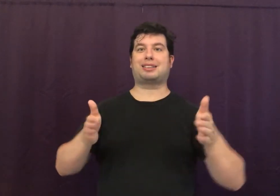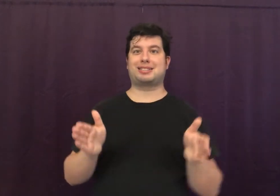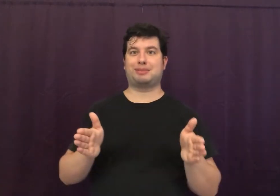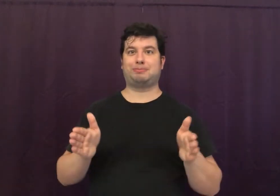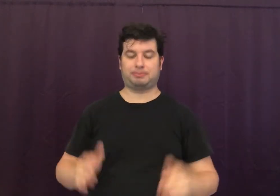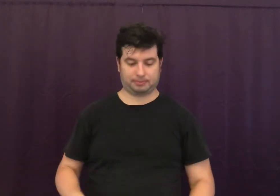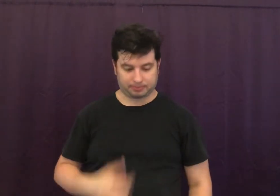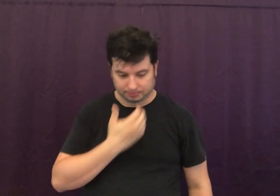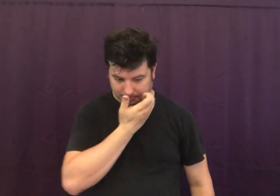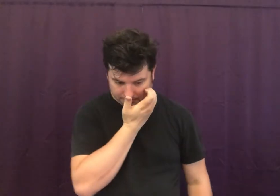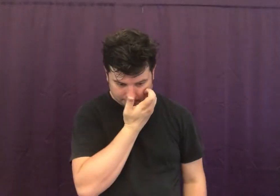Box.